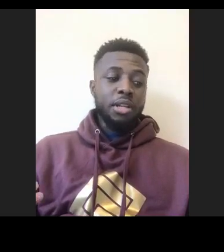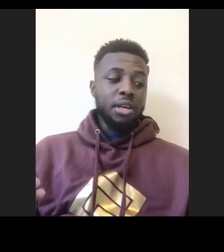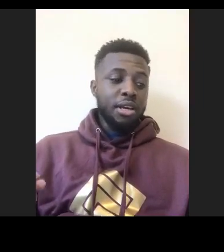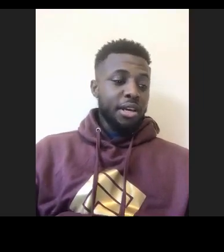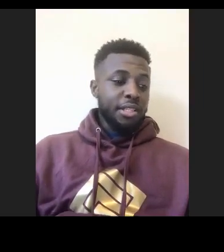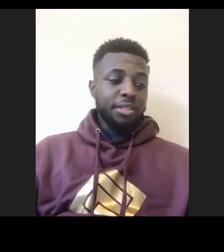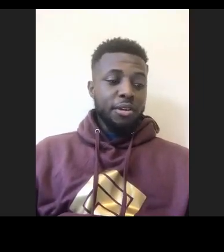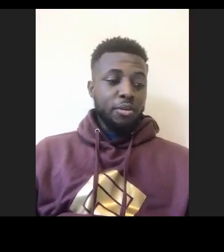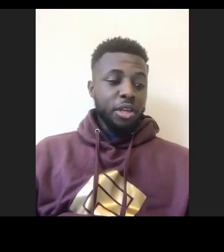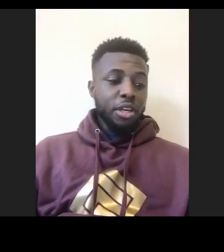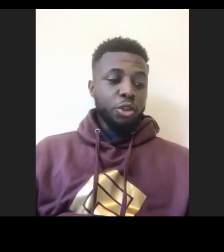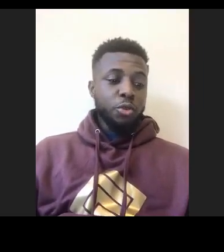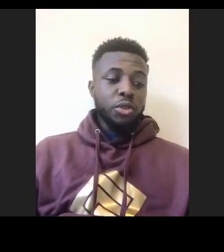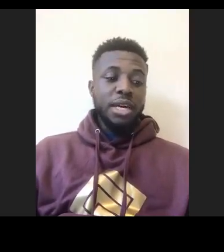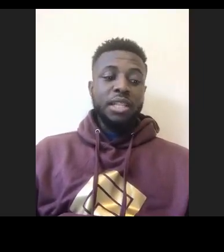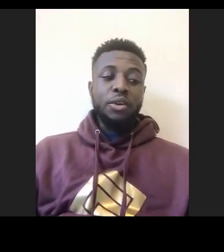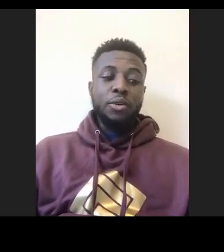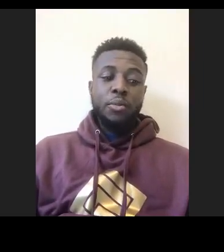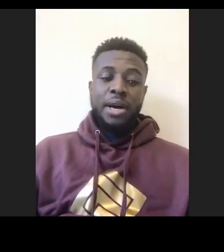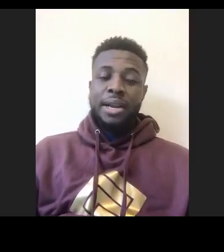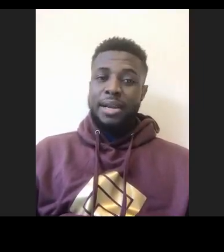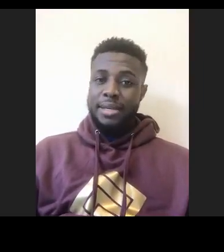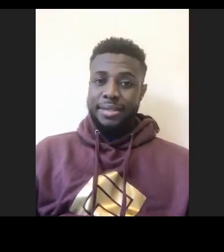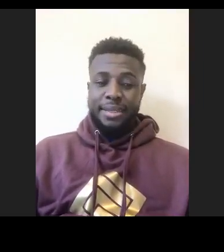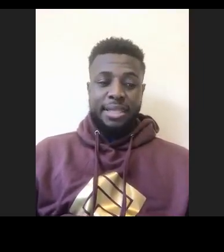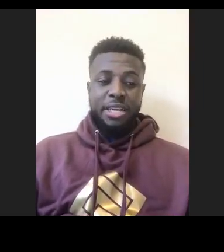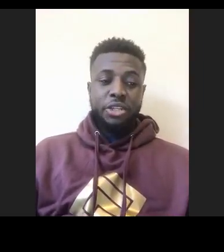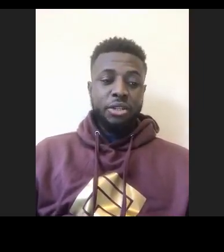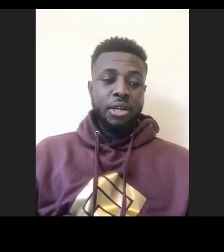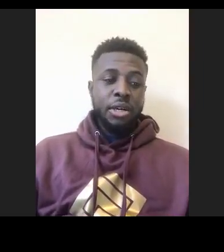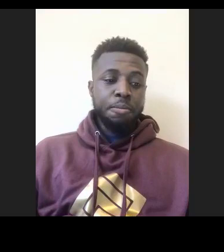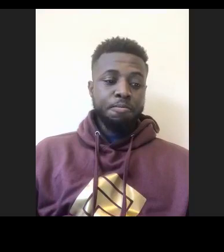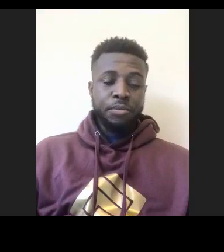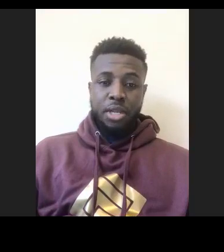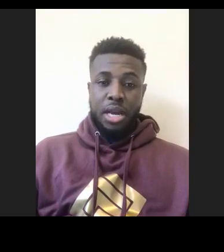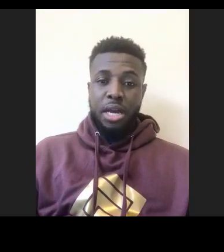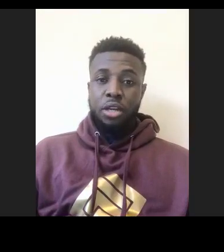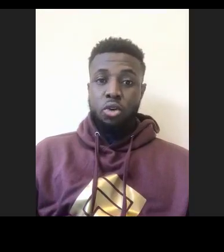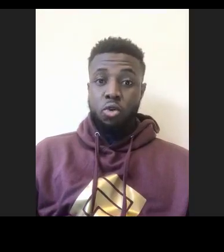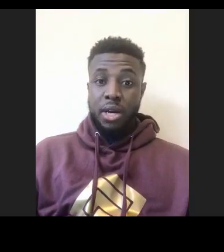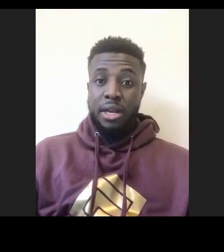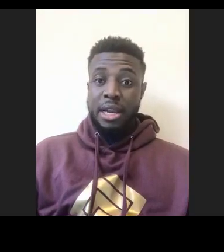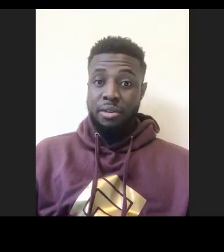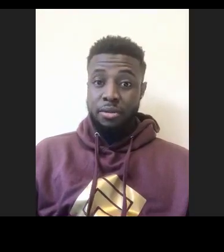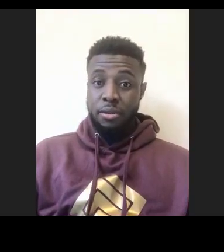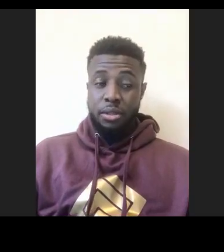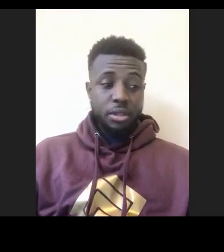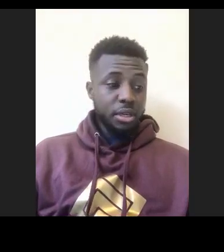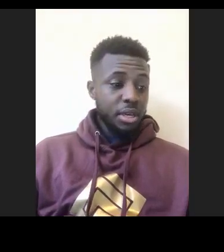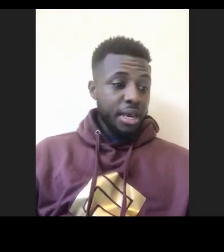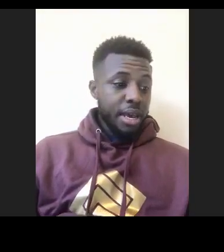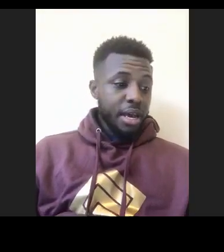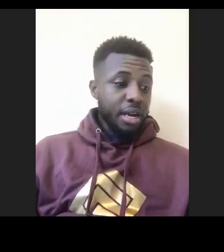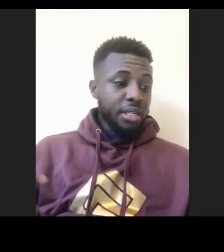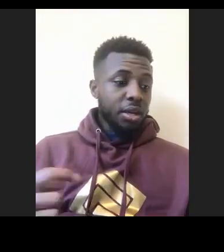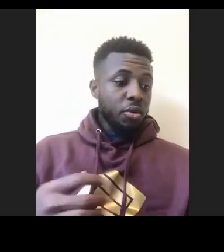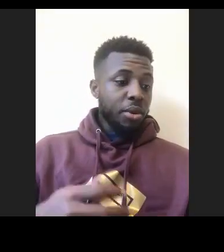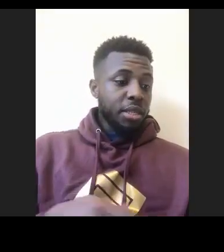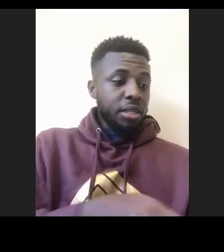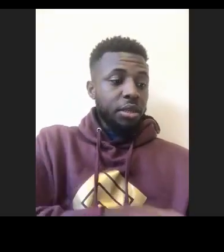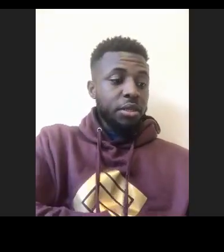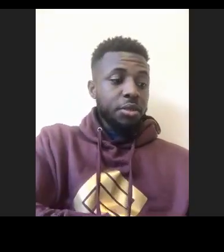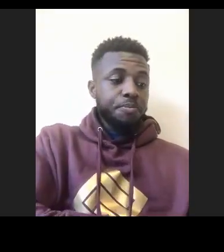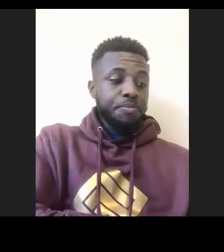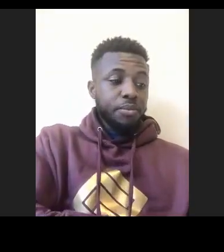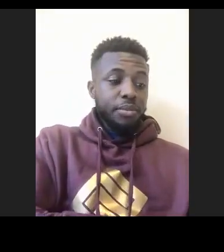first part, development issues at the global, national, and local levels. And the second